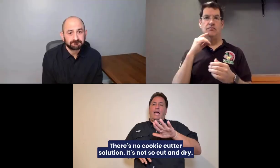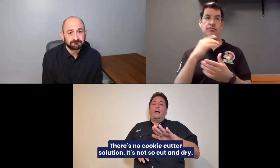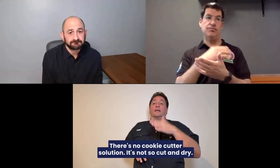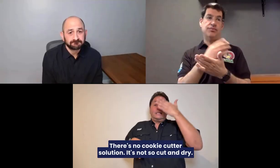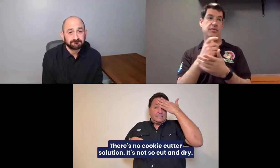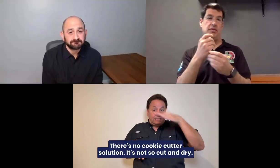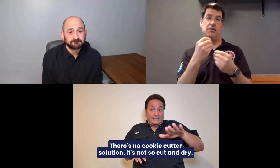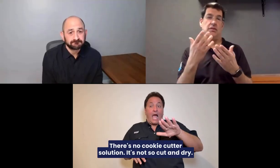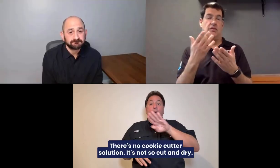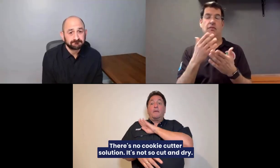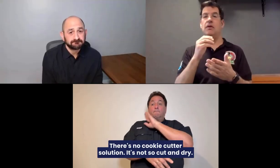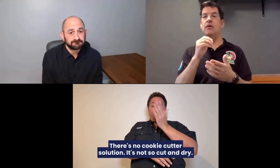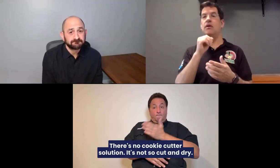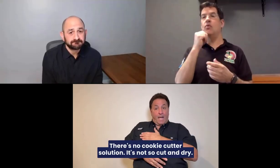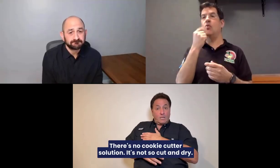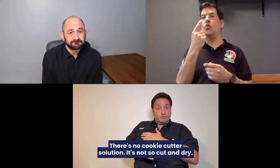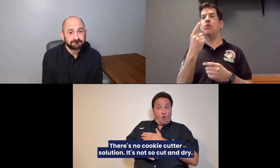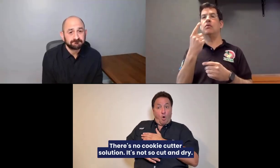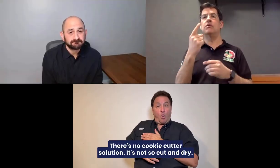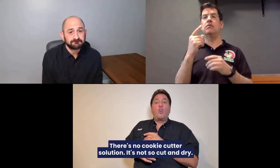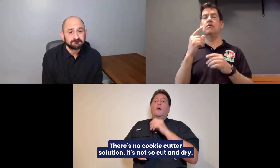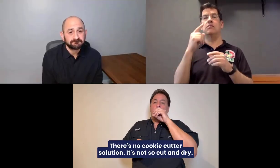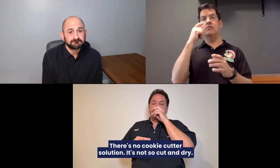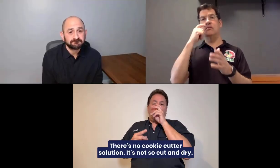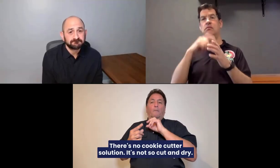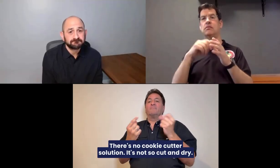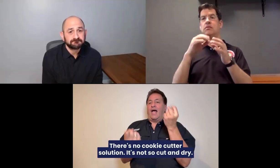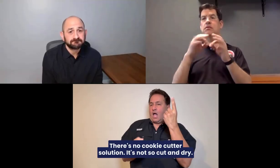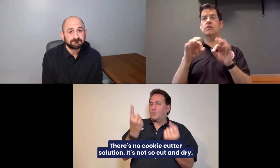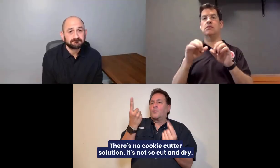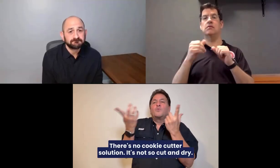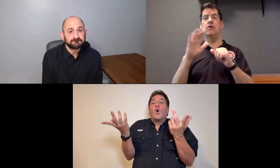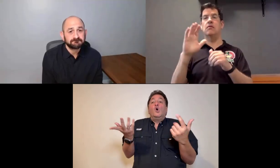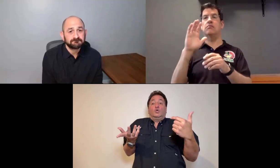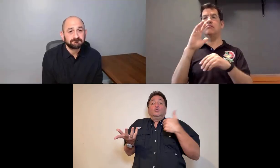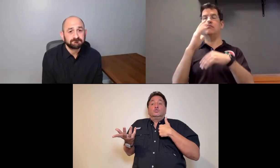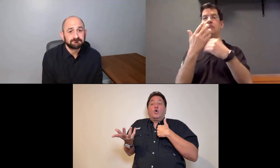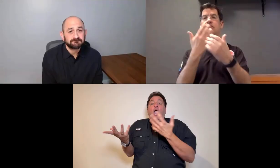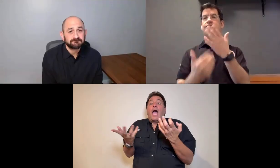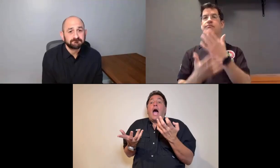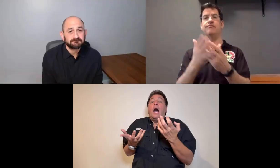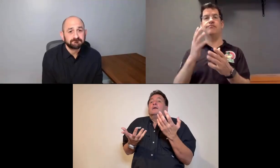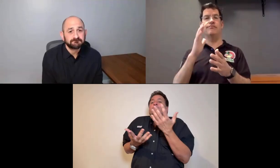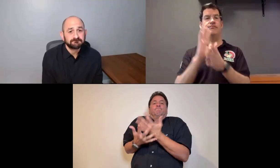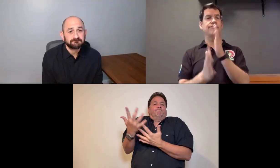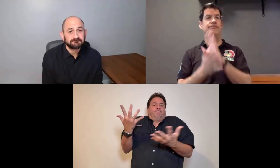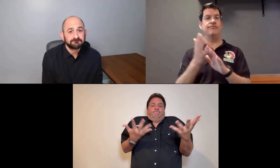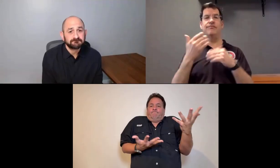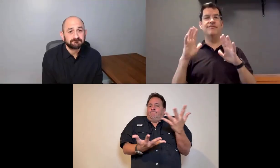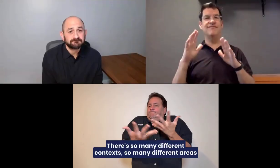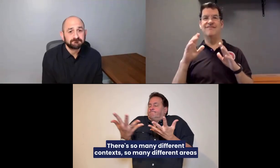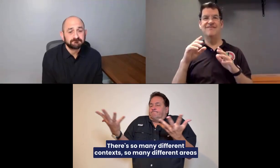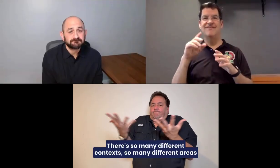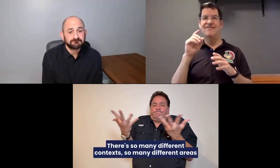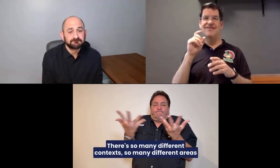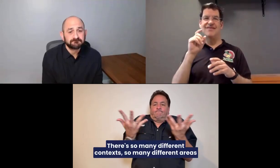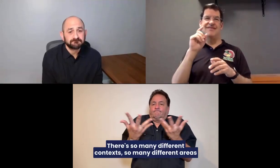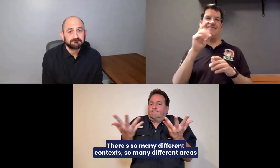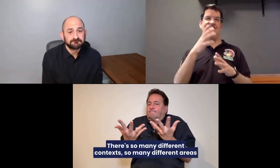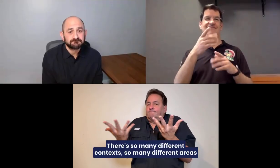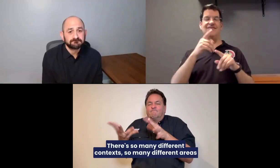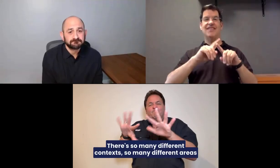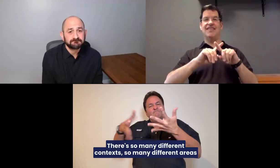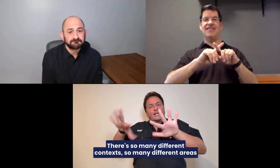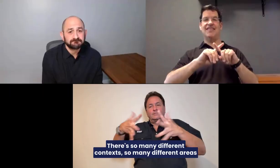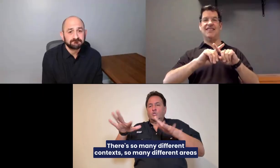There's no cookie cutter solution. It's not so cut and dry. There's so many